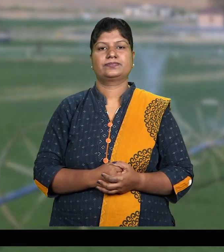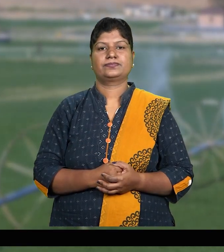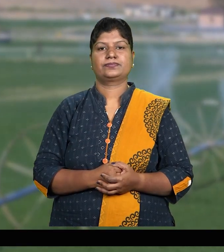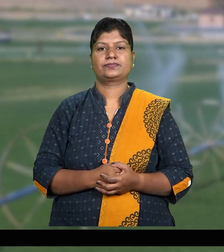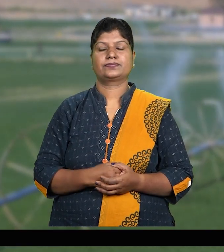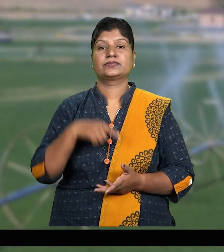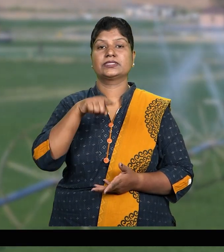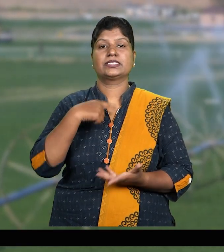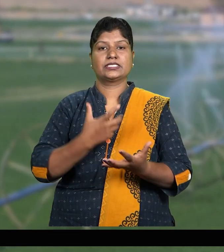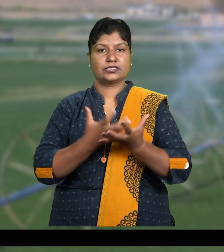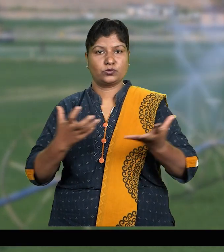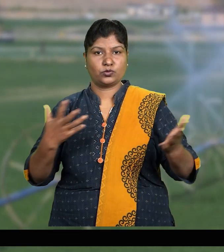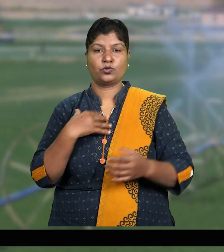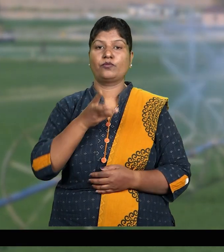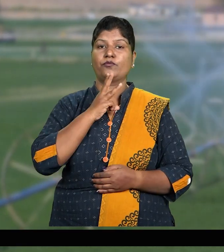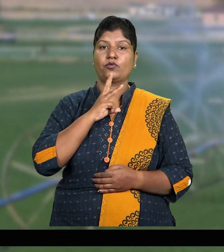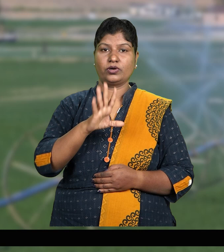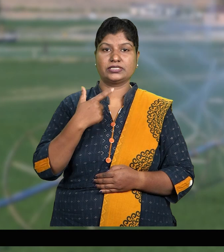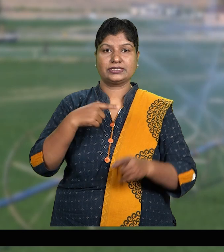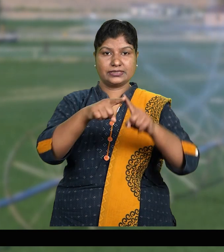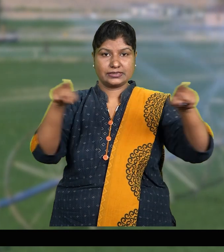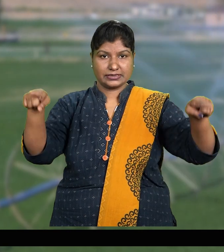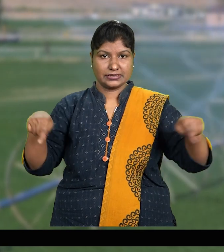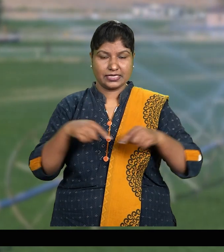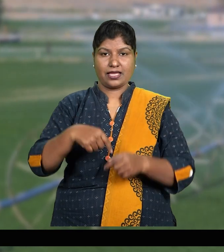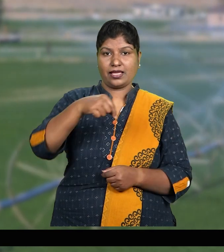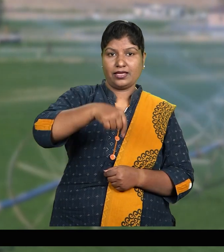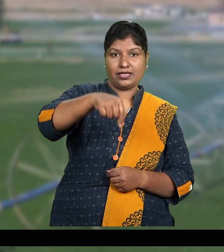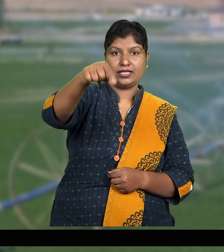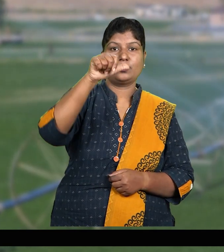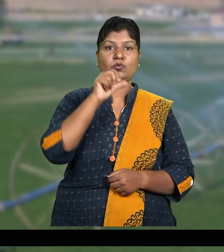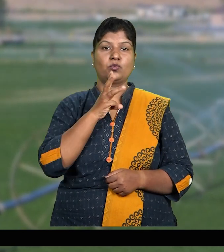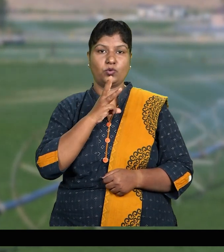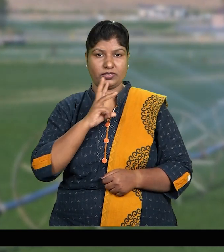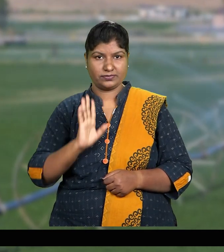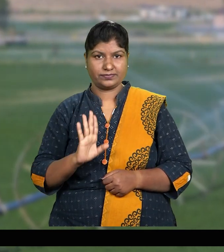The sources of water for irrigation are